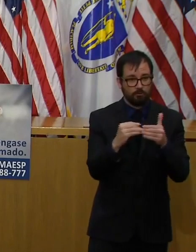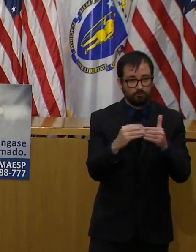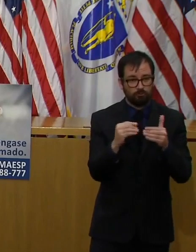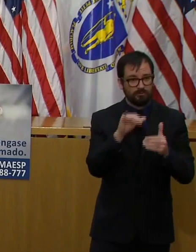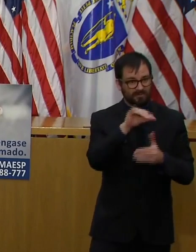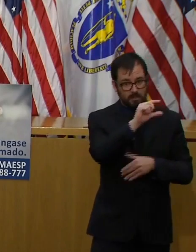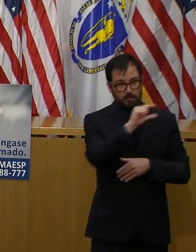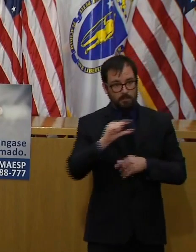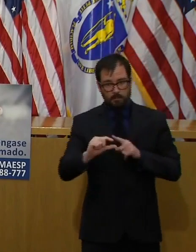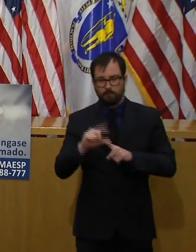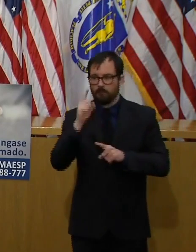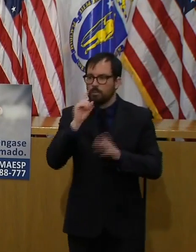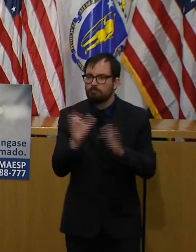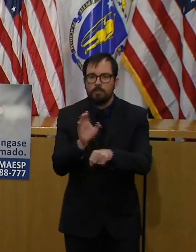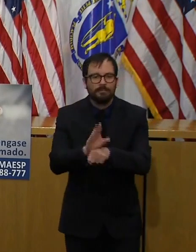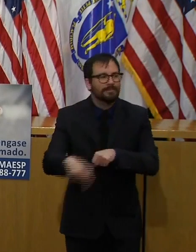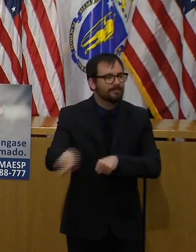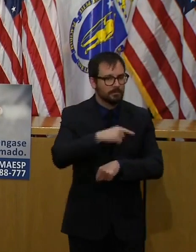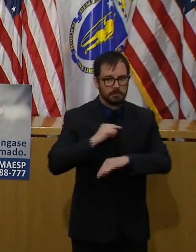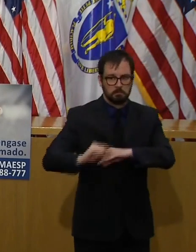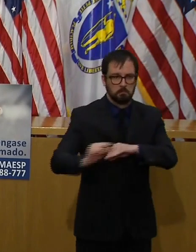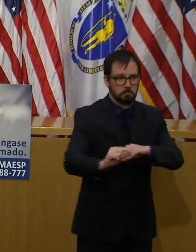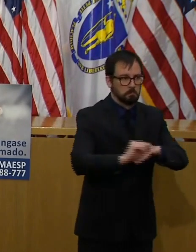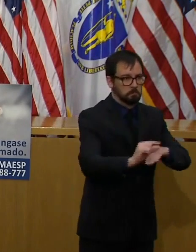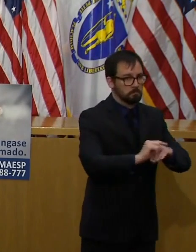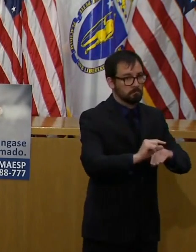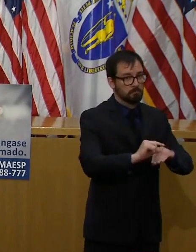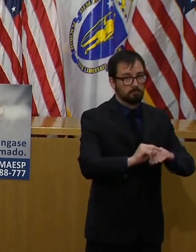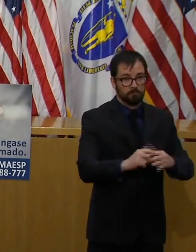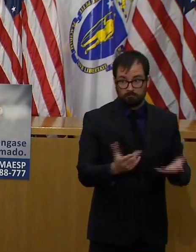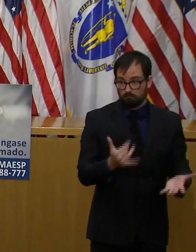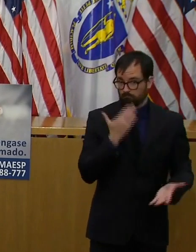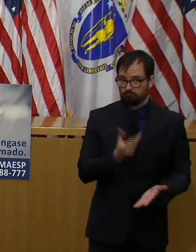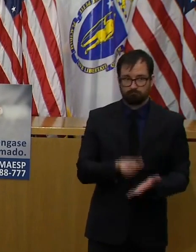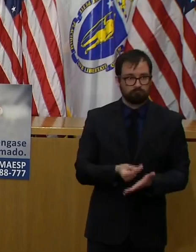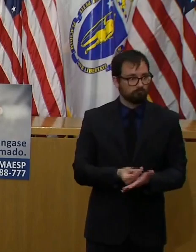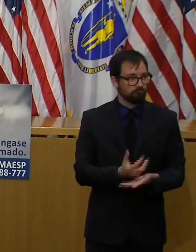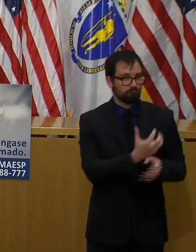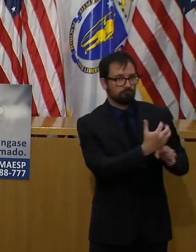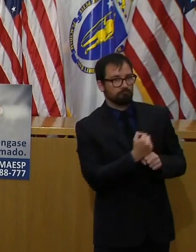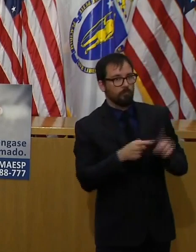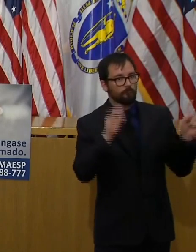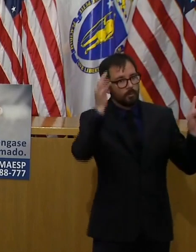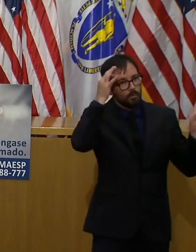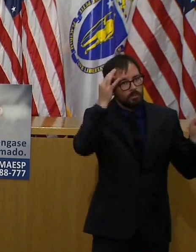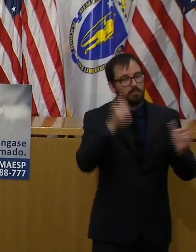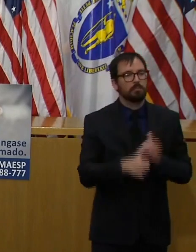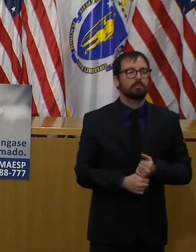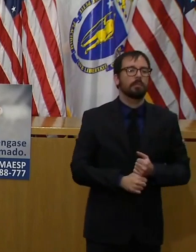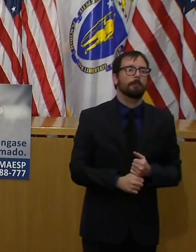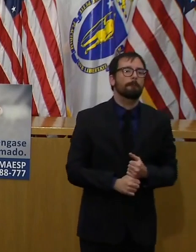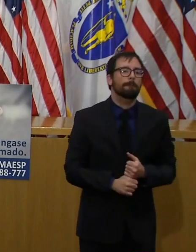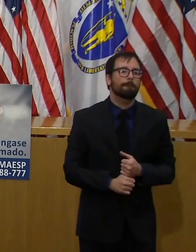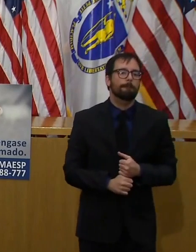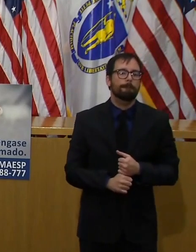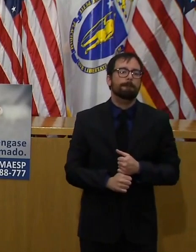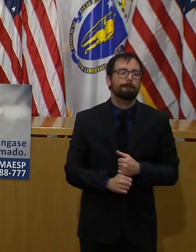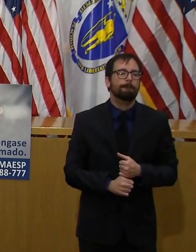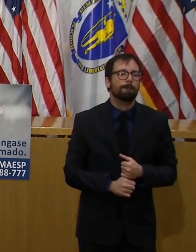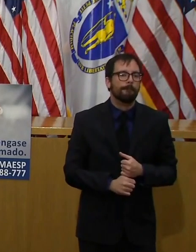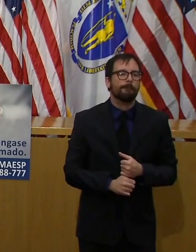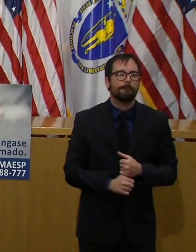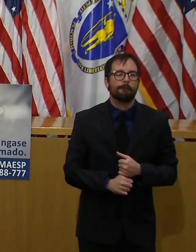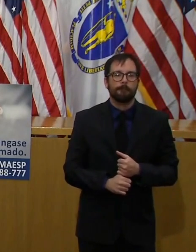financial benefit, and I think many of us, and I know I speak for most of the governors because we talk about this a lot, would like to see that program